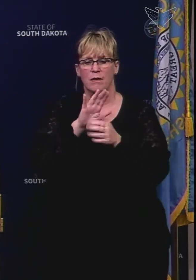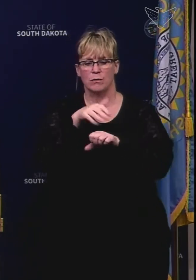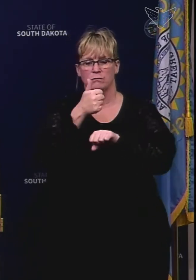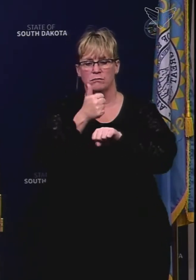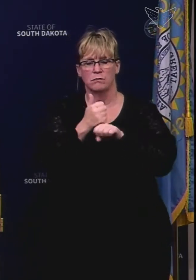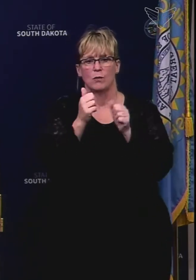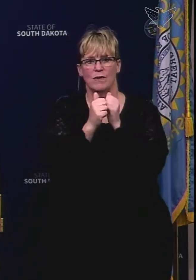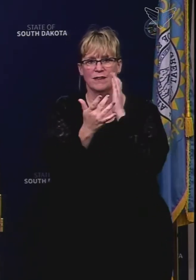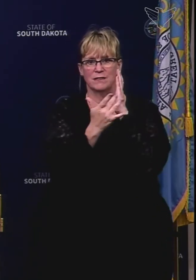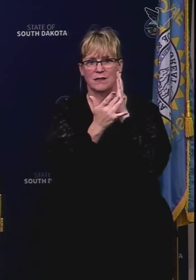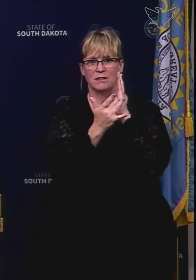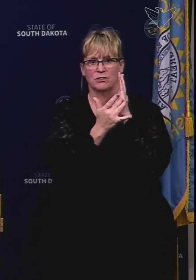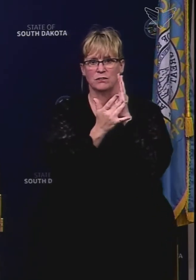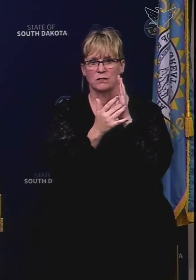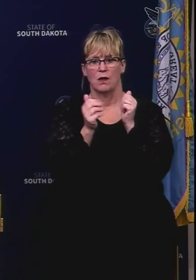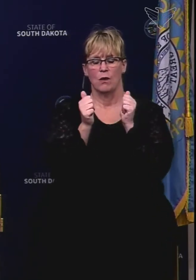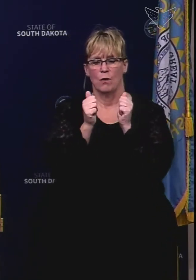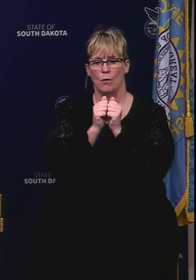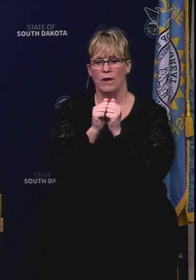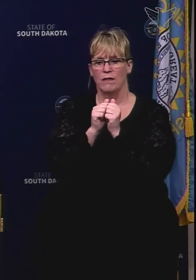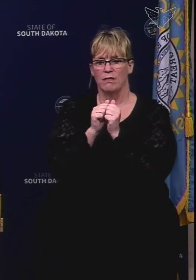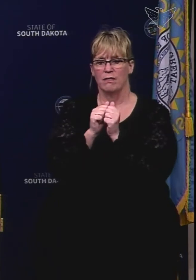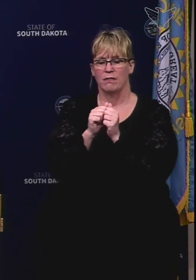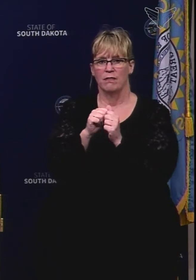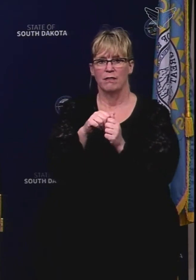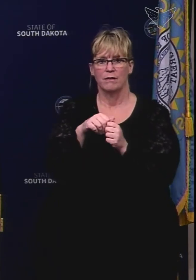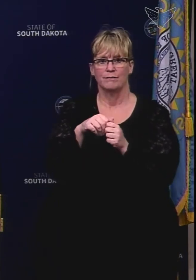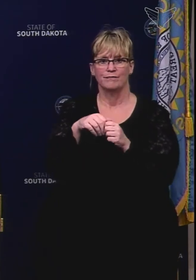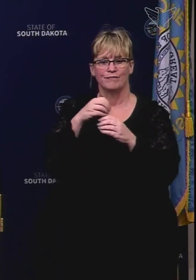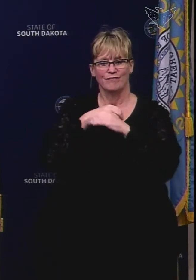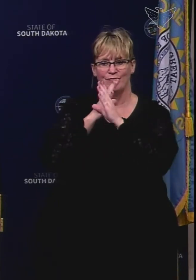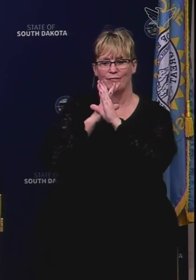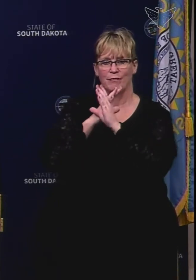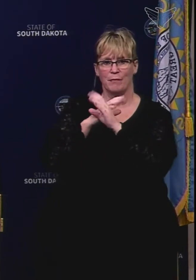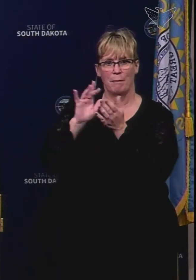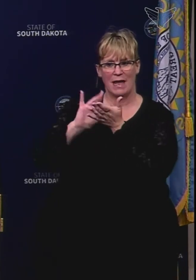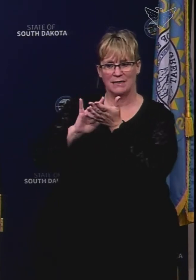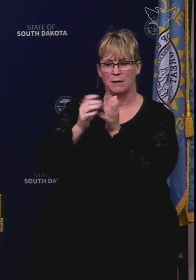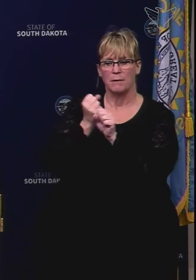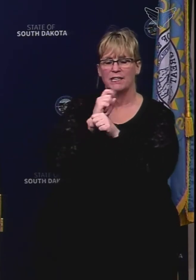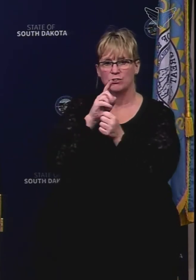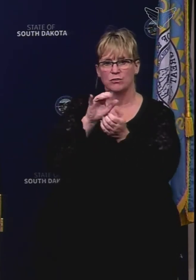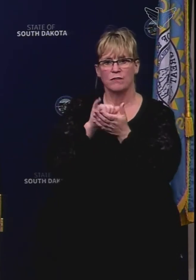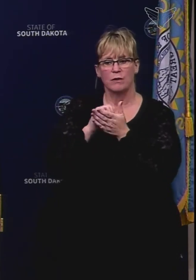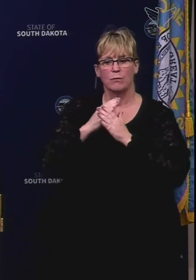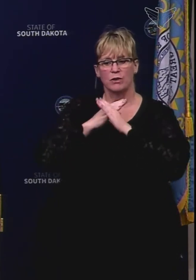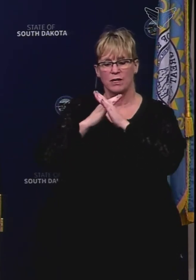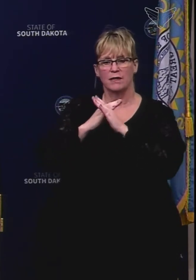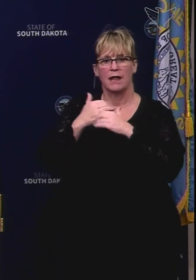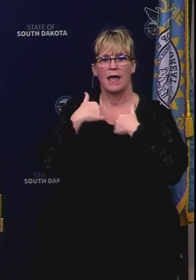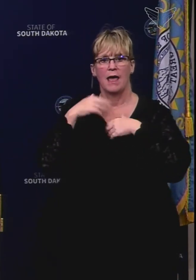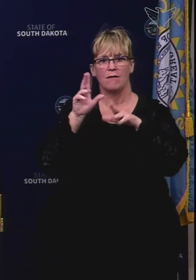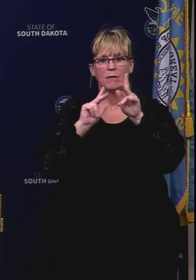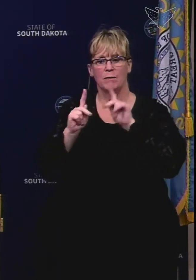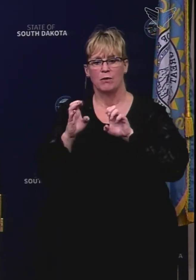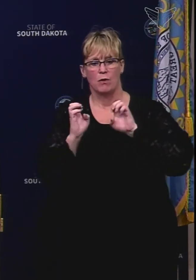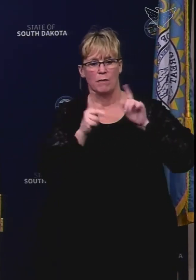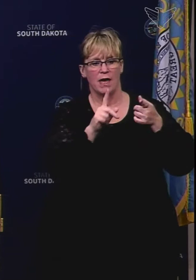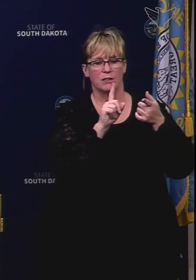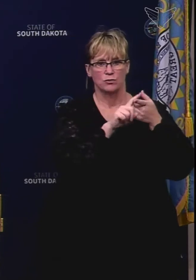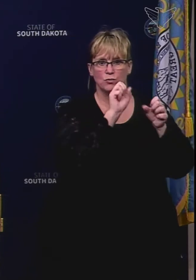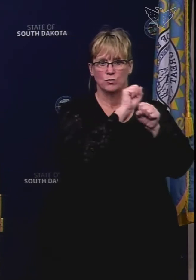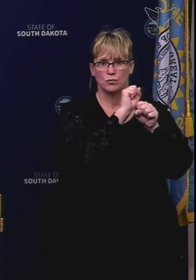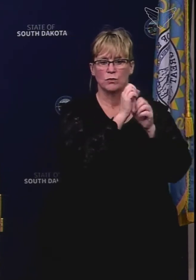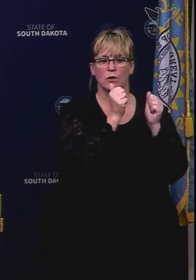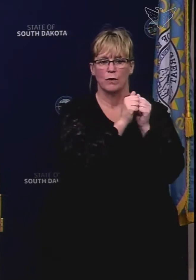implementing technology to provide telemedicine, or also making sure that they were protecting, bringing people back to work